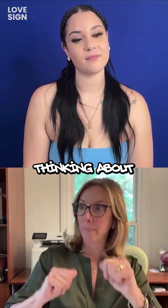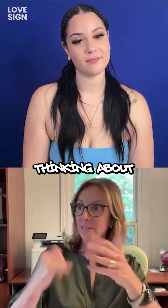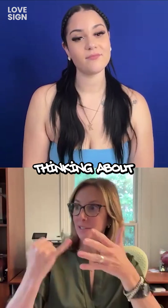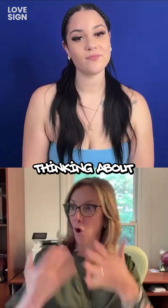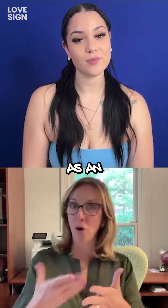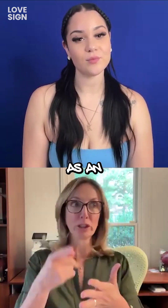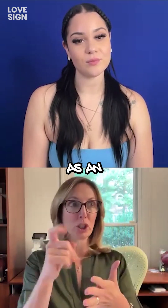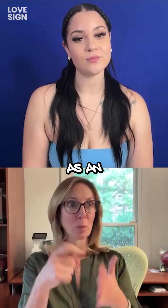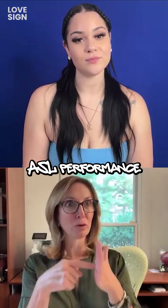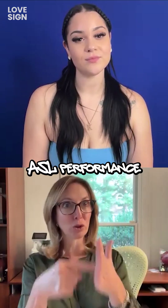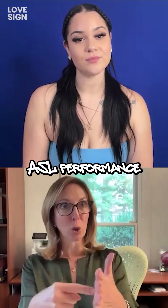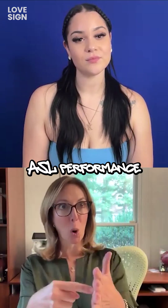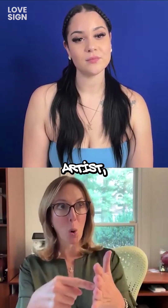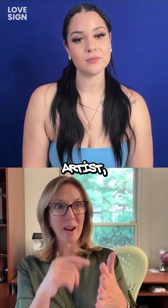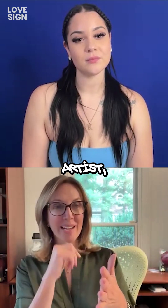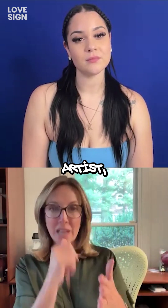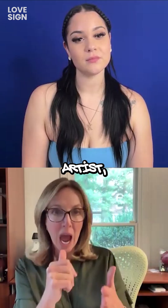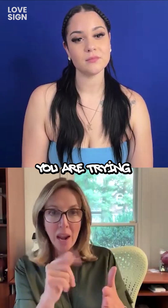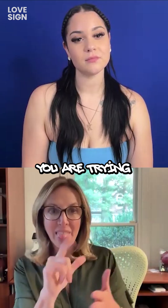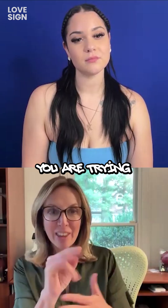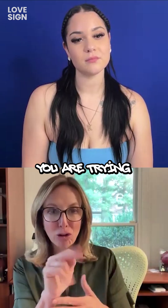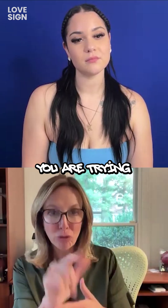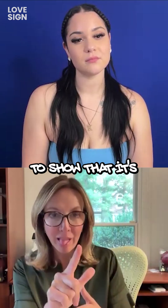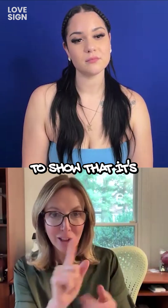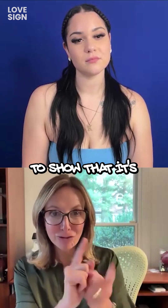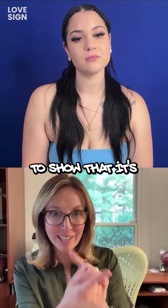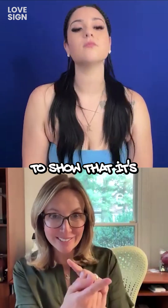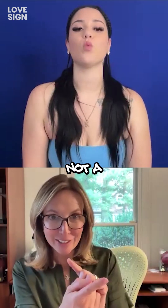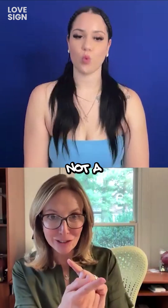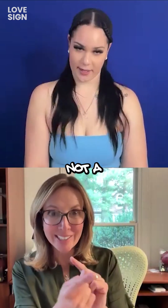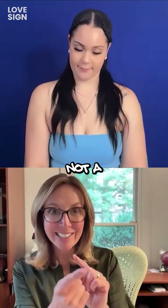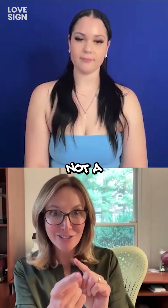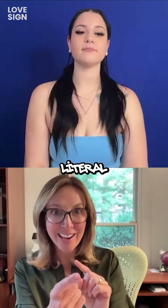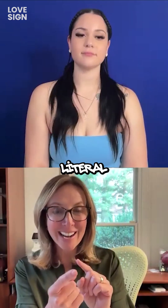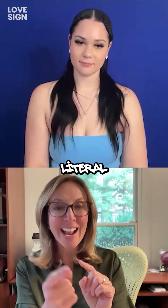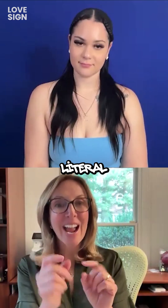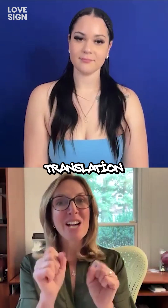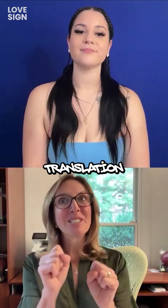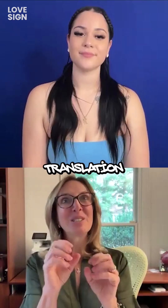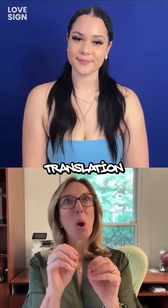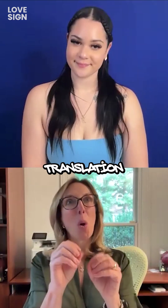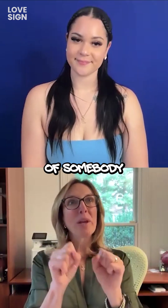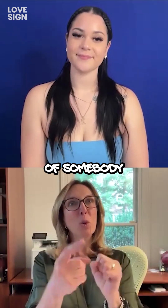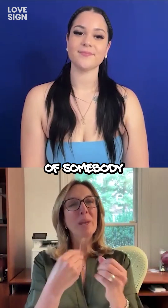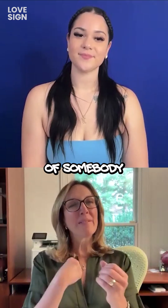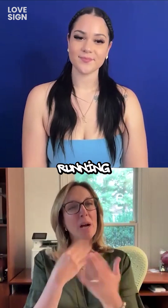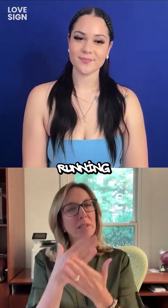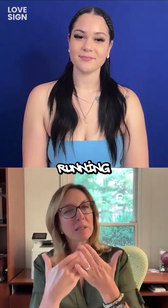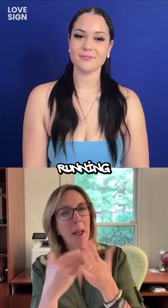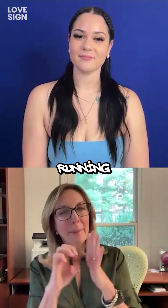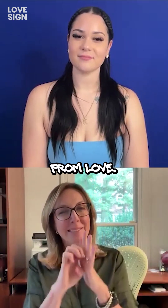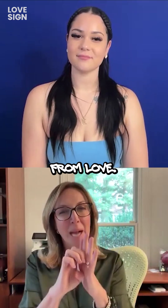thinking about as an ASL performance artist, you have to show that it's not a literal translation of